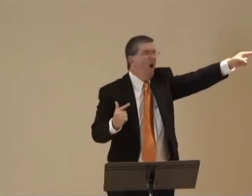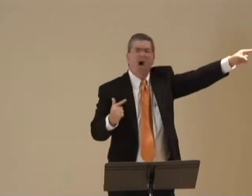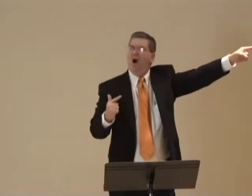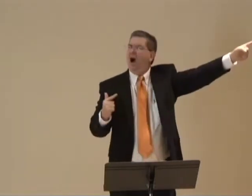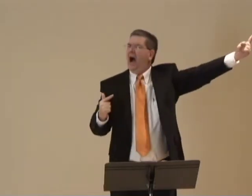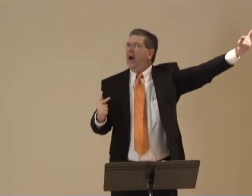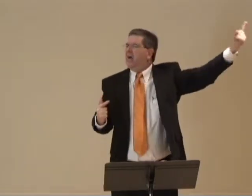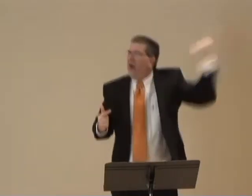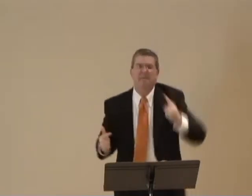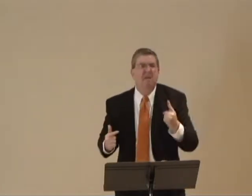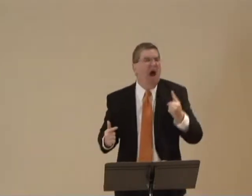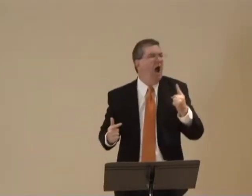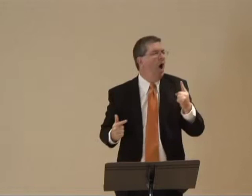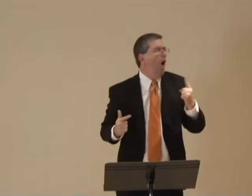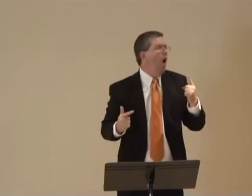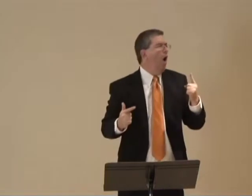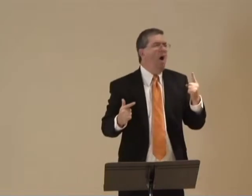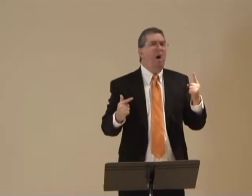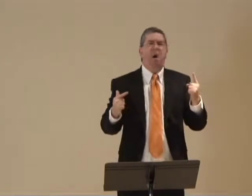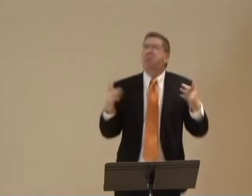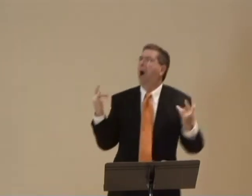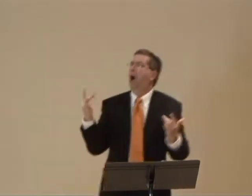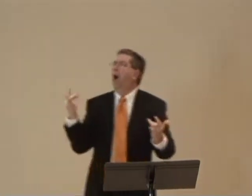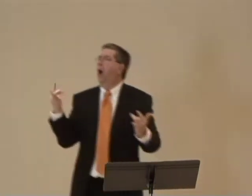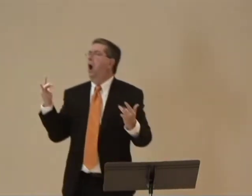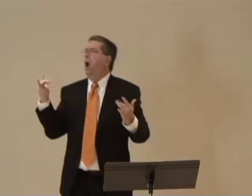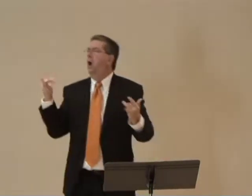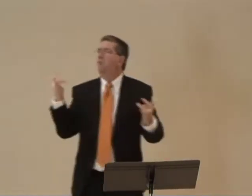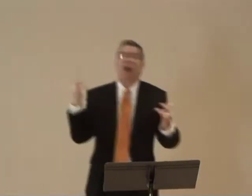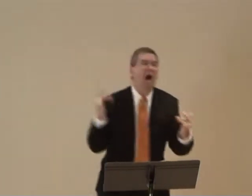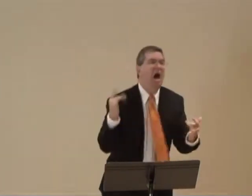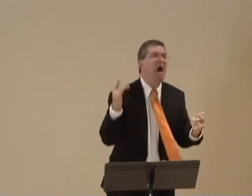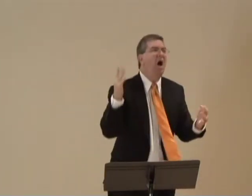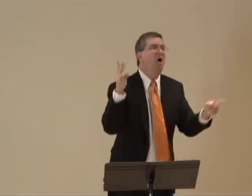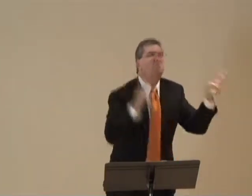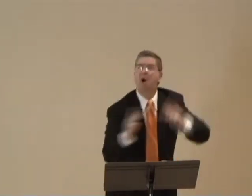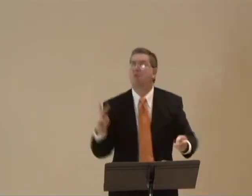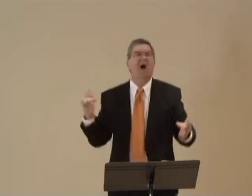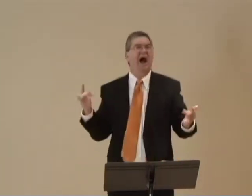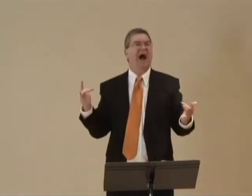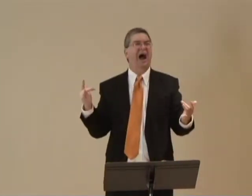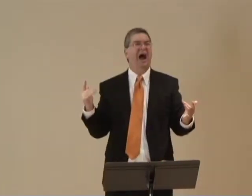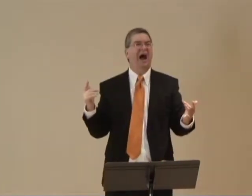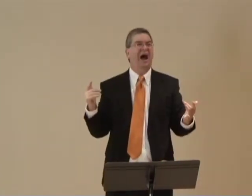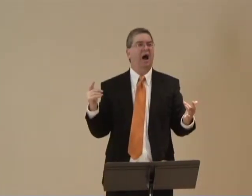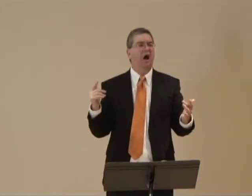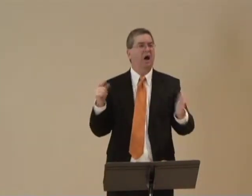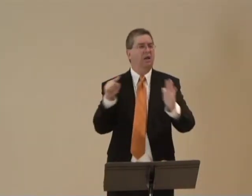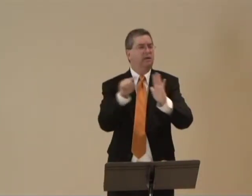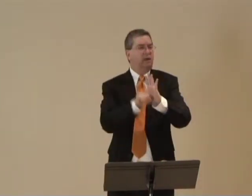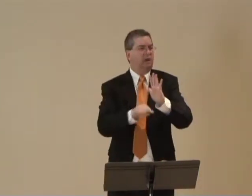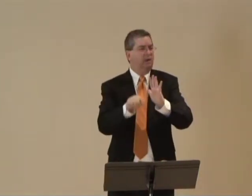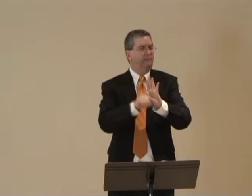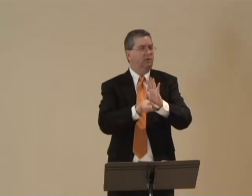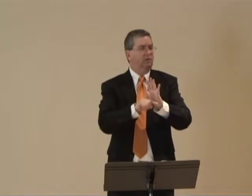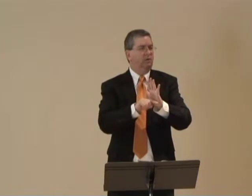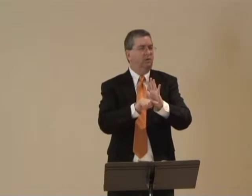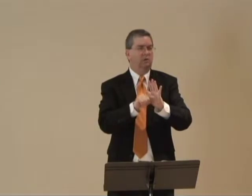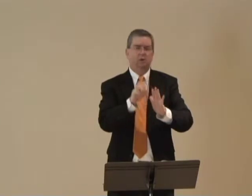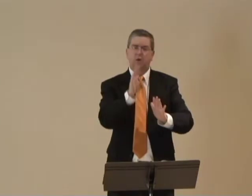And they thought, well, we're leaving Egypt to start a new life. And now all of a sudden they're in this panic-stricken mode because they realize the Egyptians are